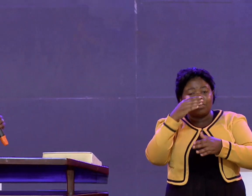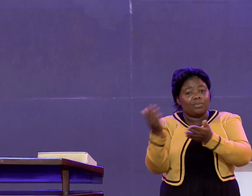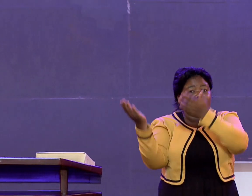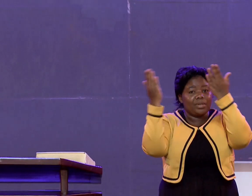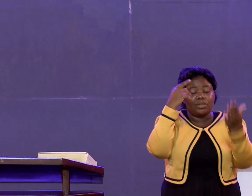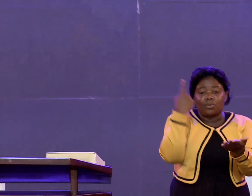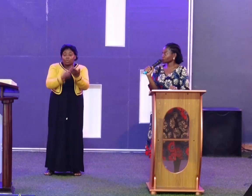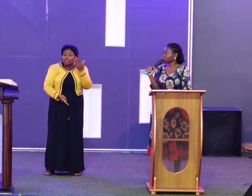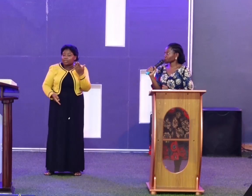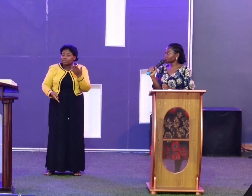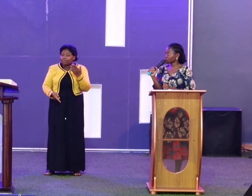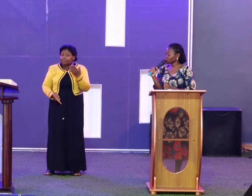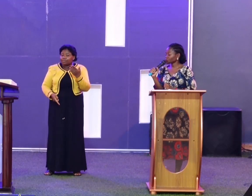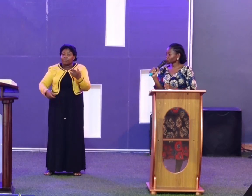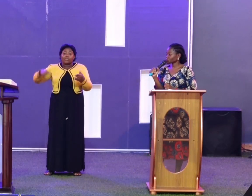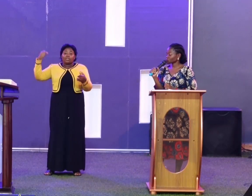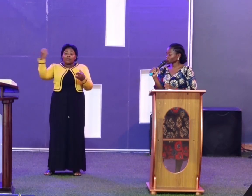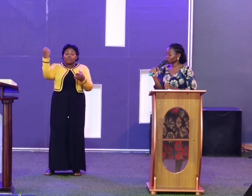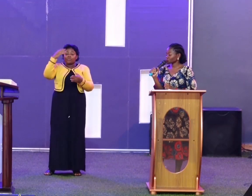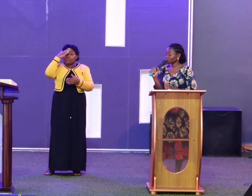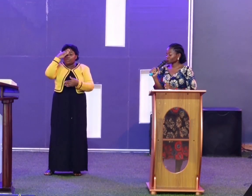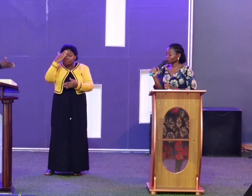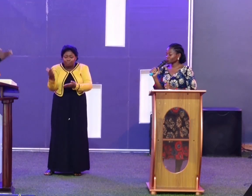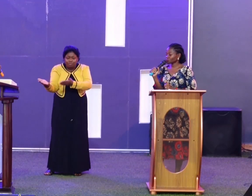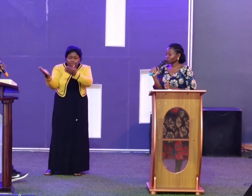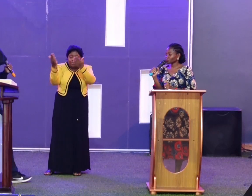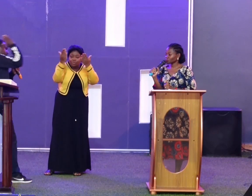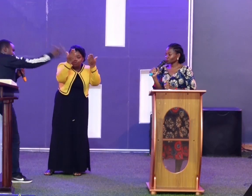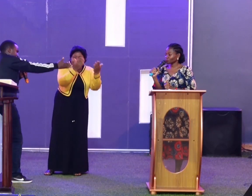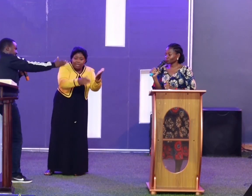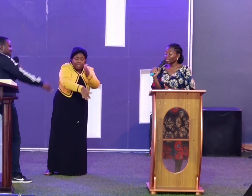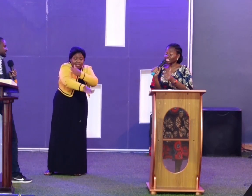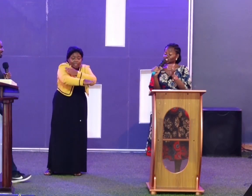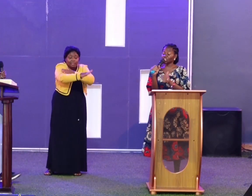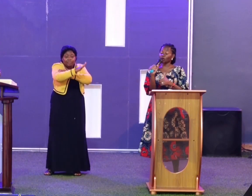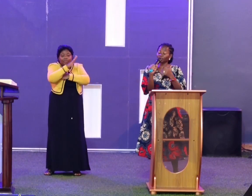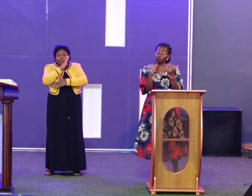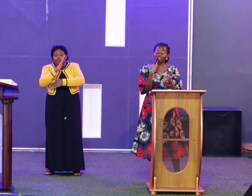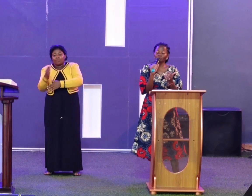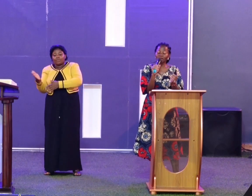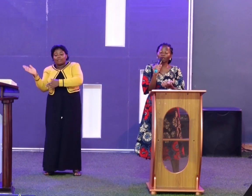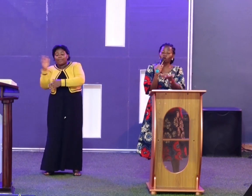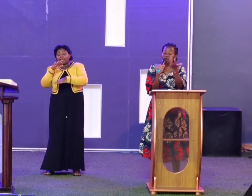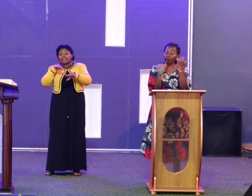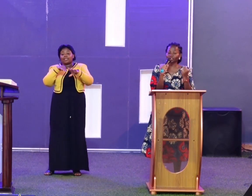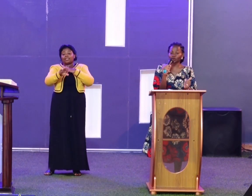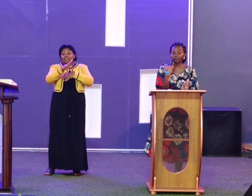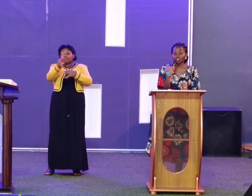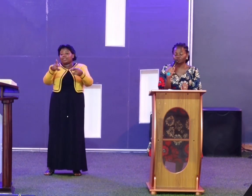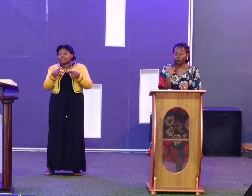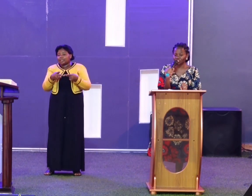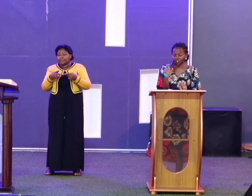The gospel of humility brings God back in his place.